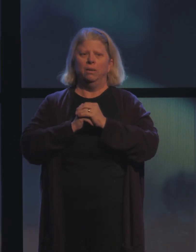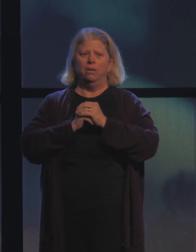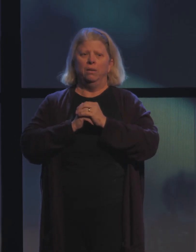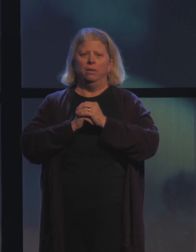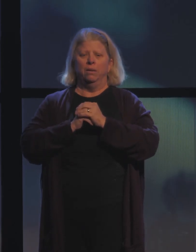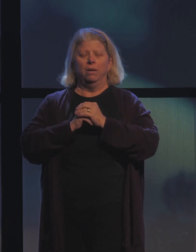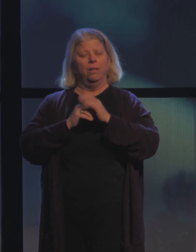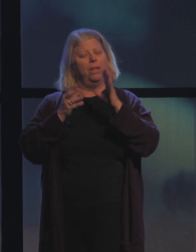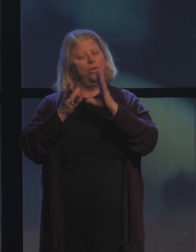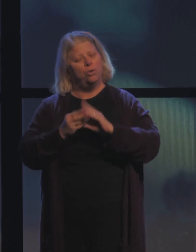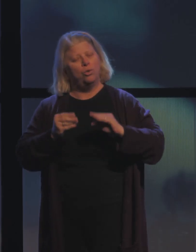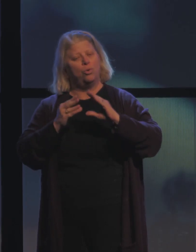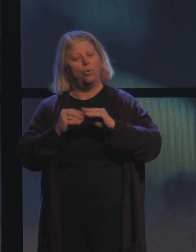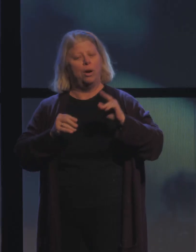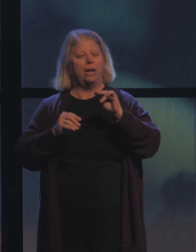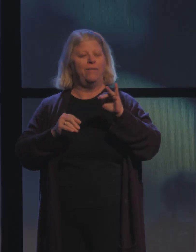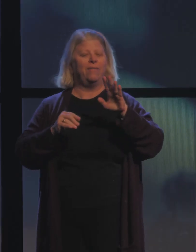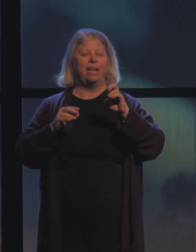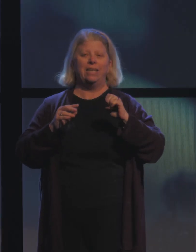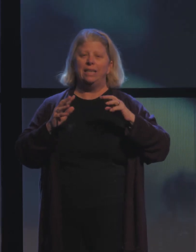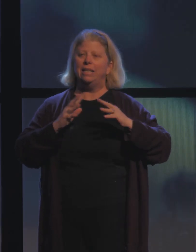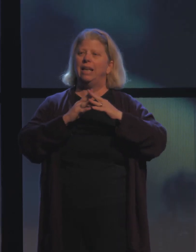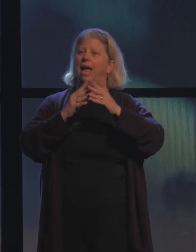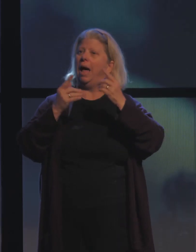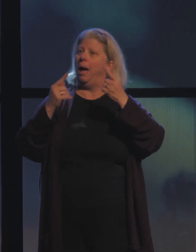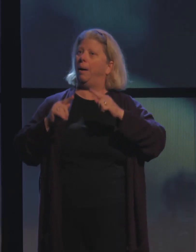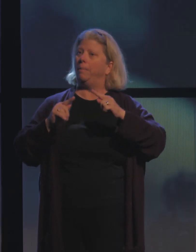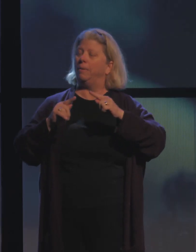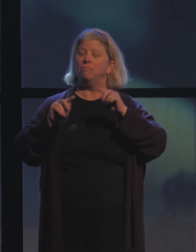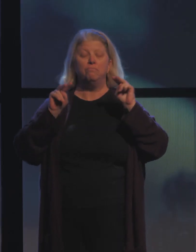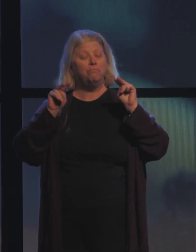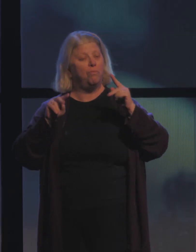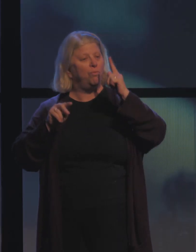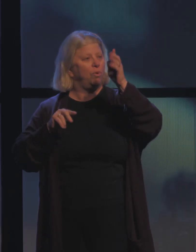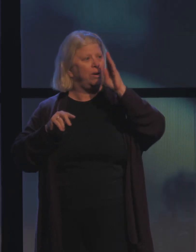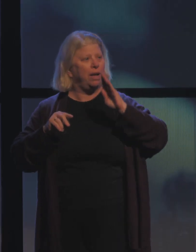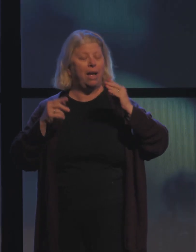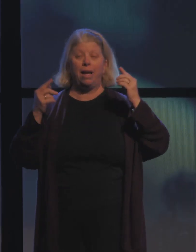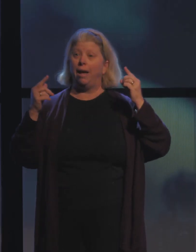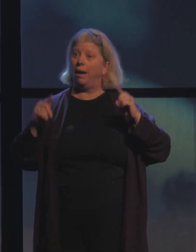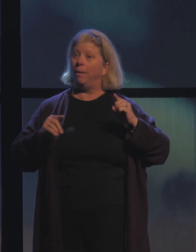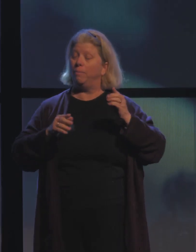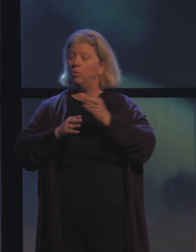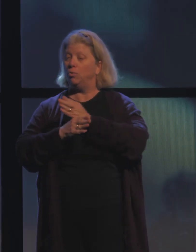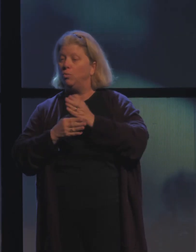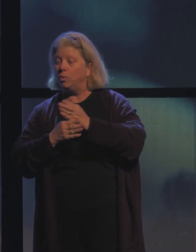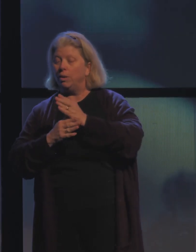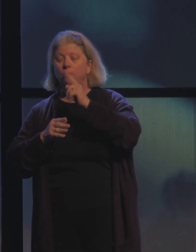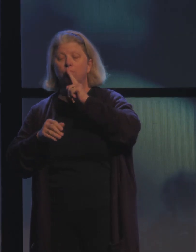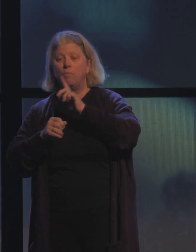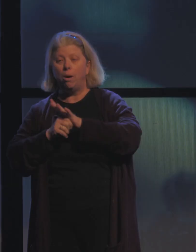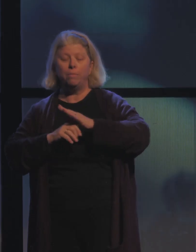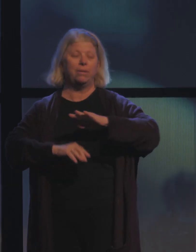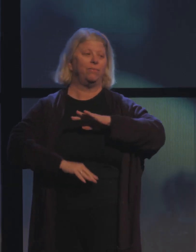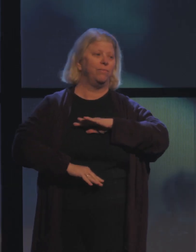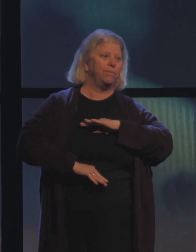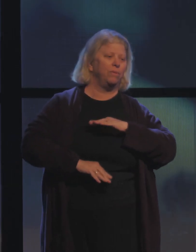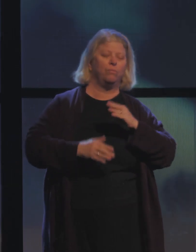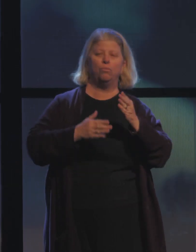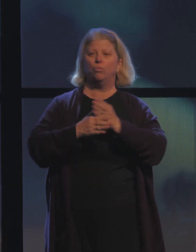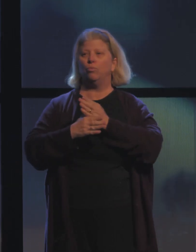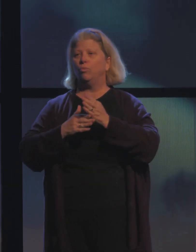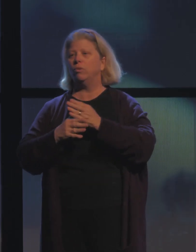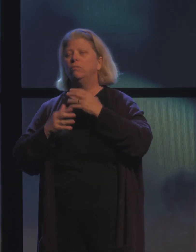nativity story, it happened at a threshold for the people of God. It happened at a threshold between promise and fulfillment, between